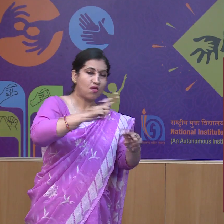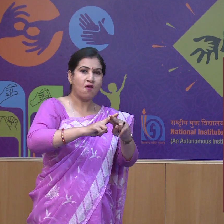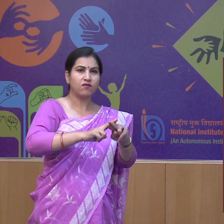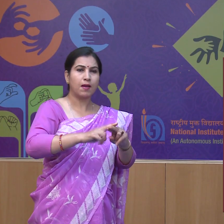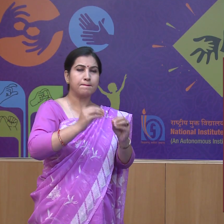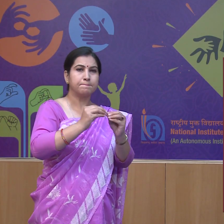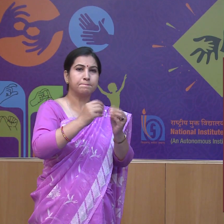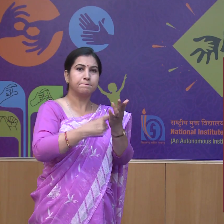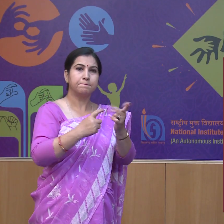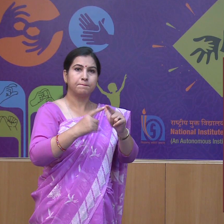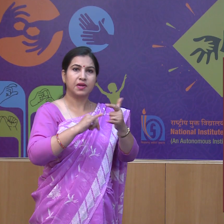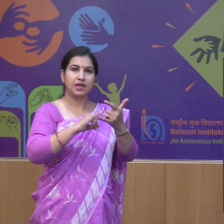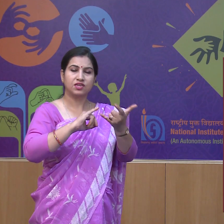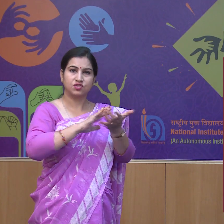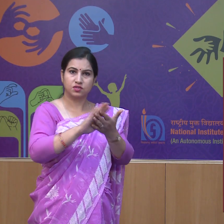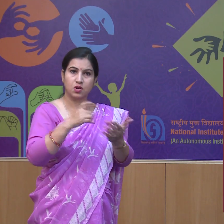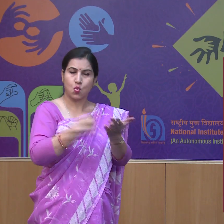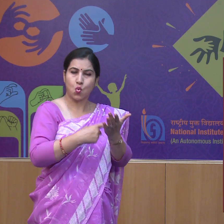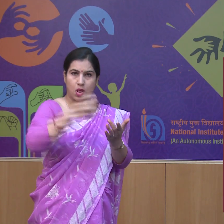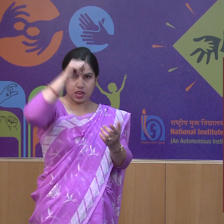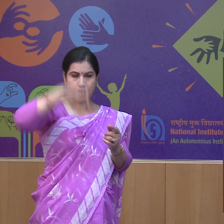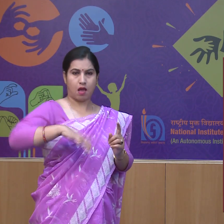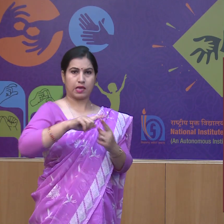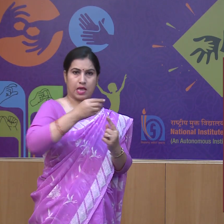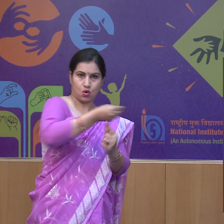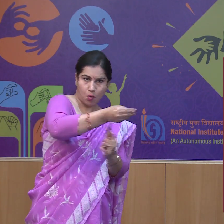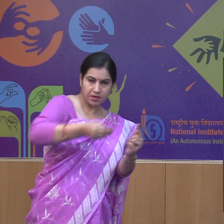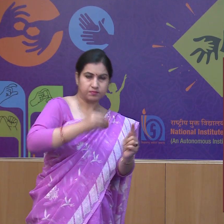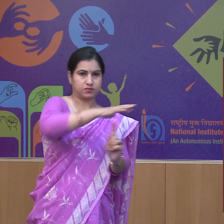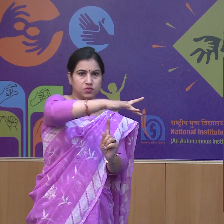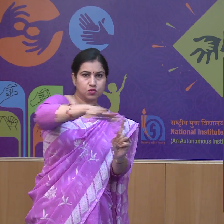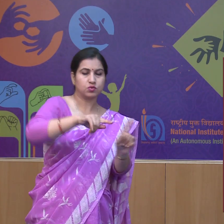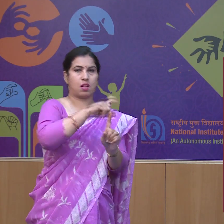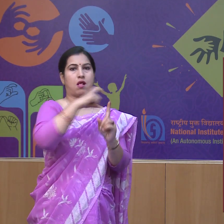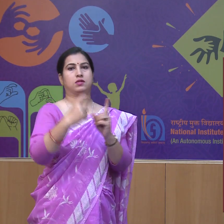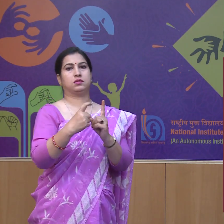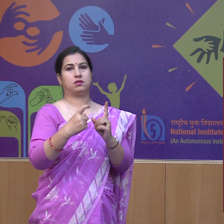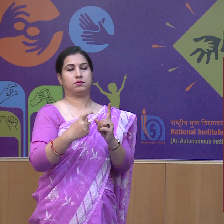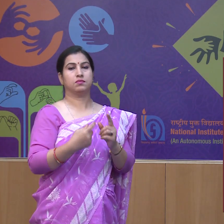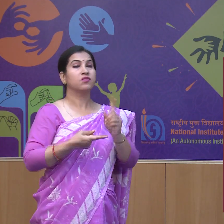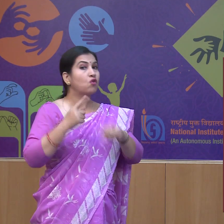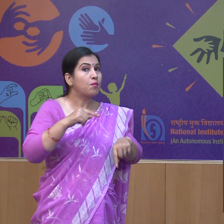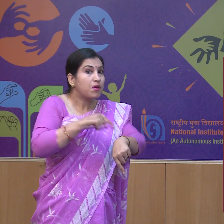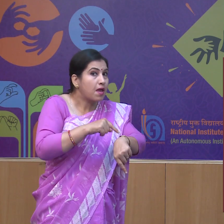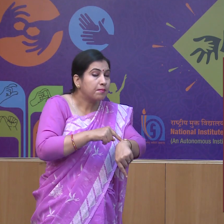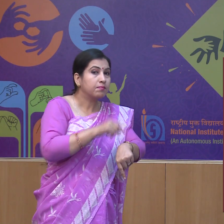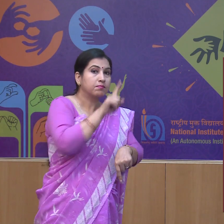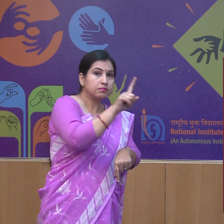in India, Economic, Social, and Cultural, from